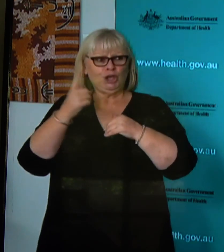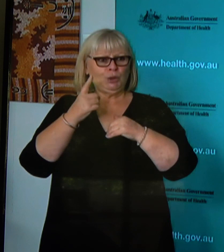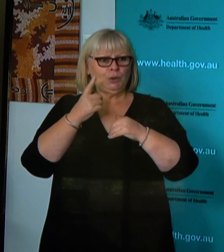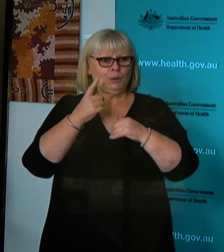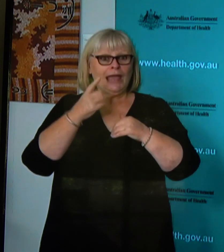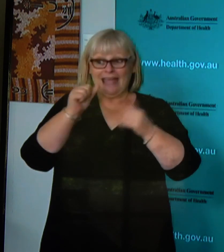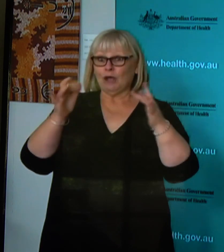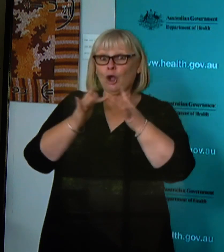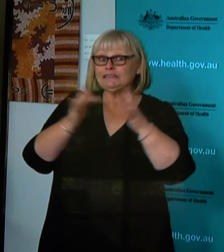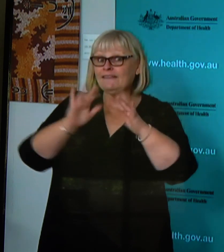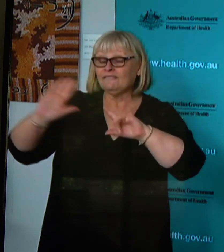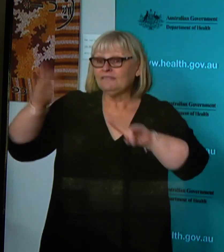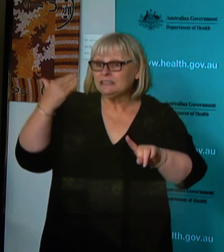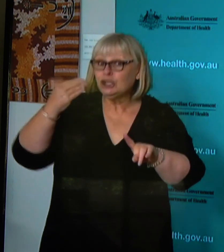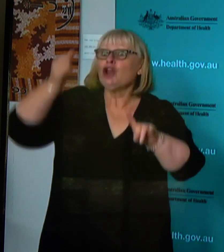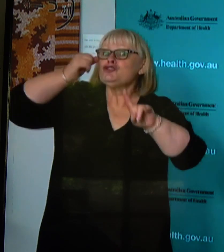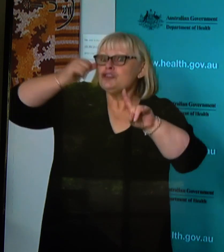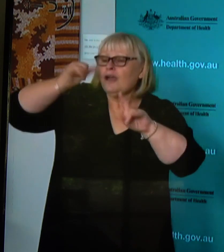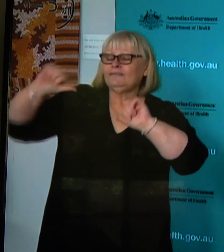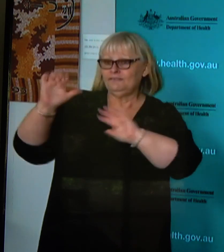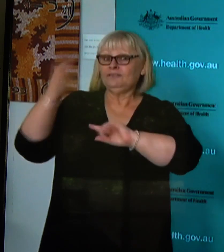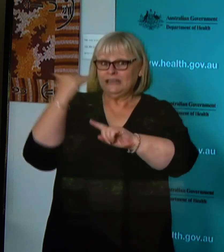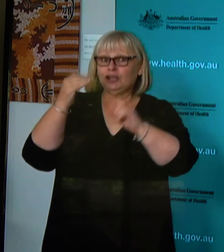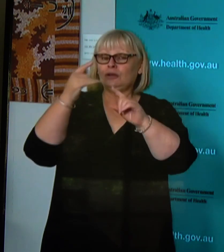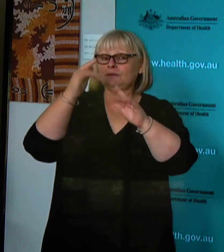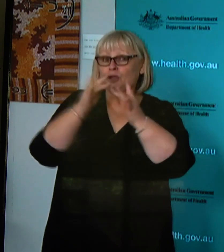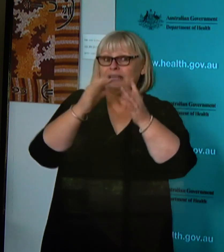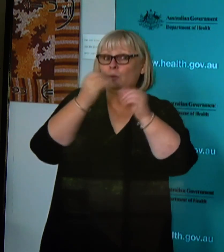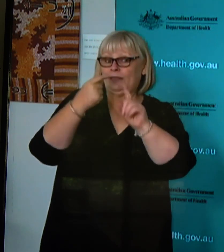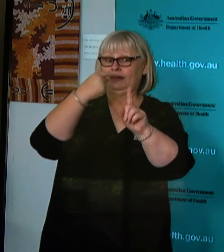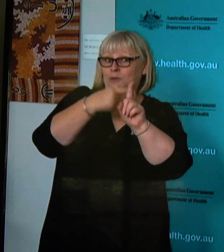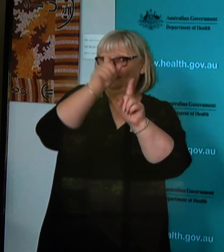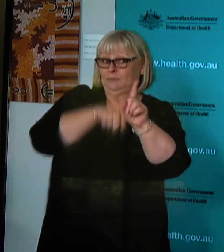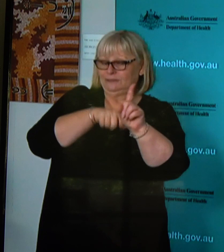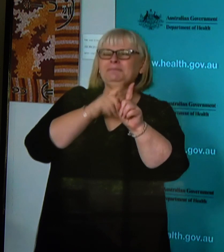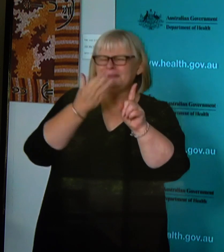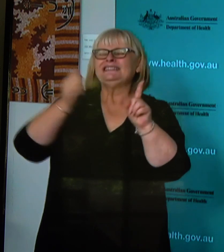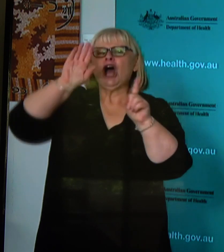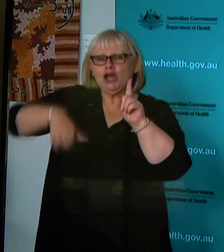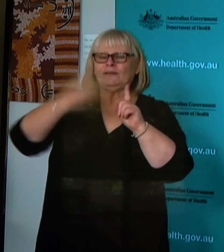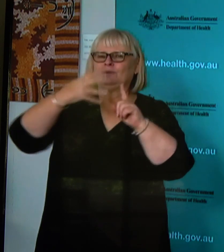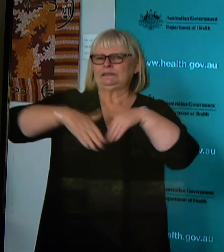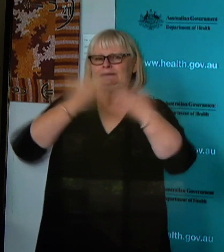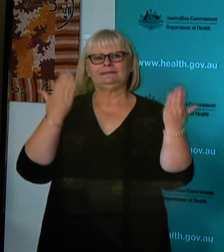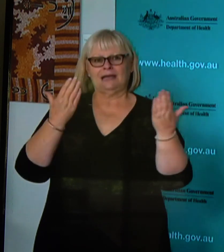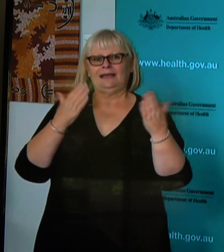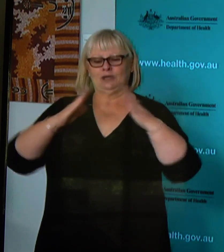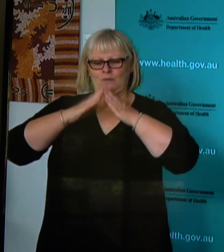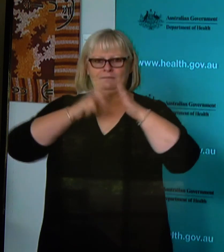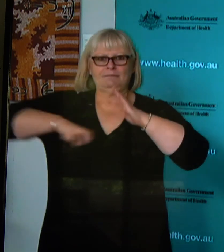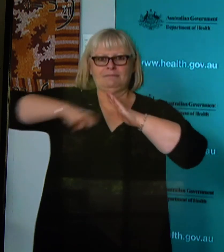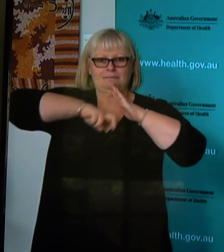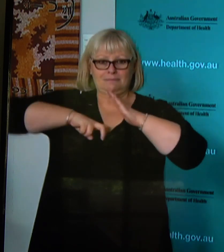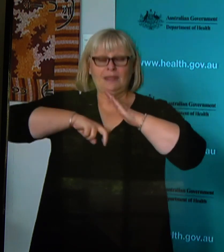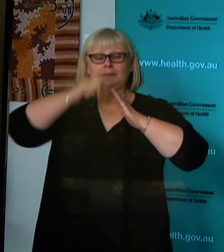also have been in contact and been known to be in contact with a positive case to stay at home for 14 days. People that have